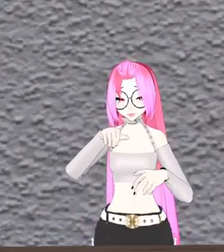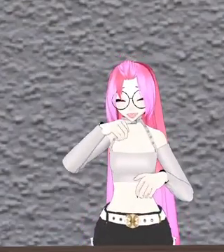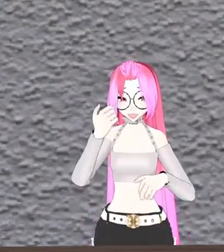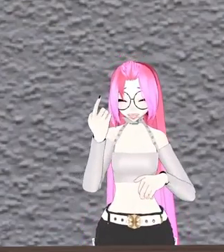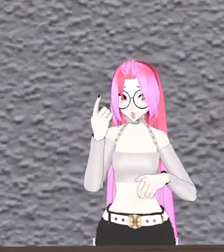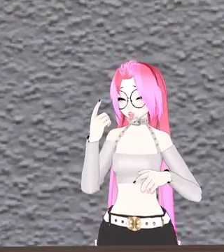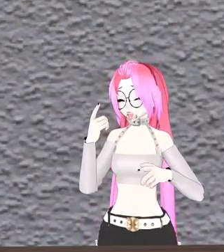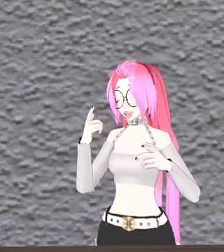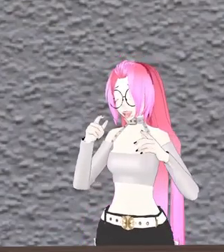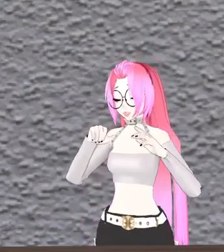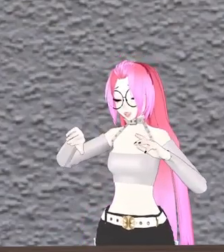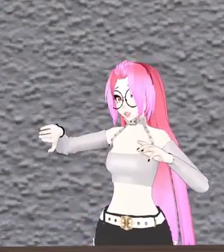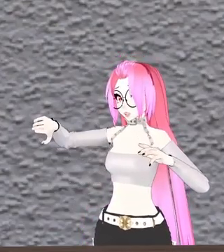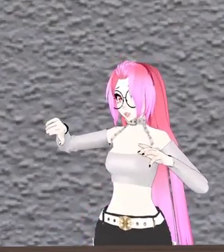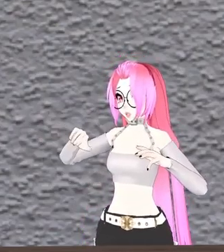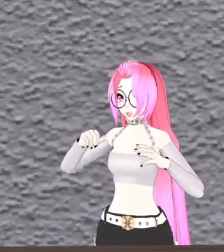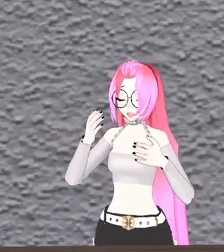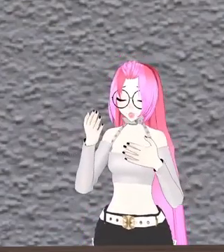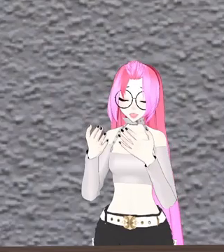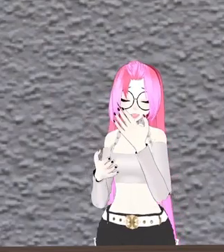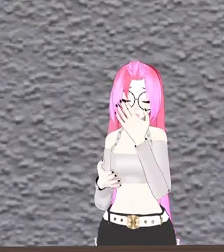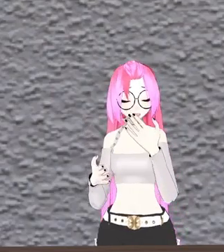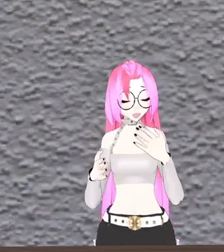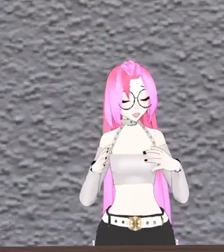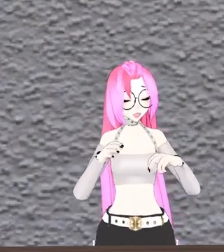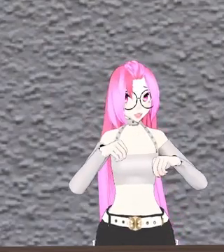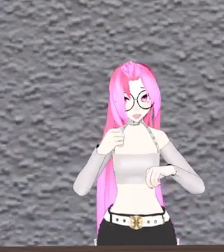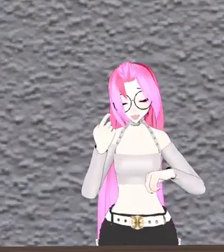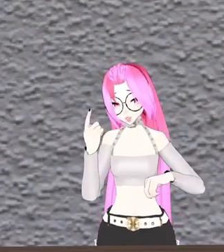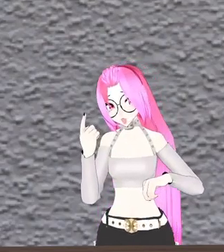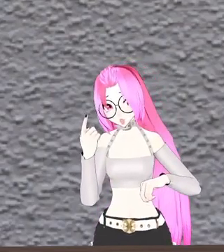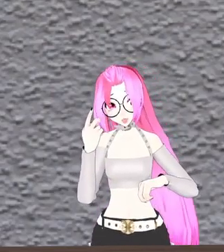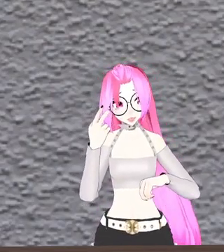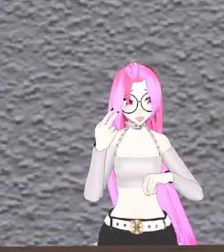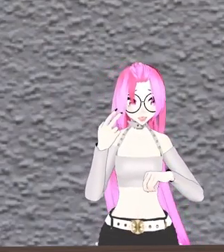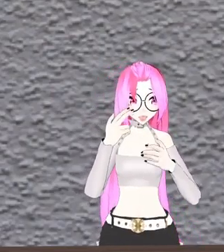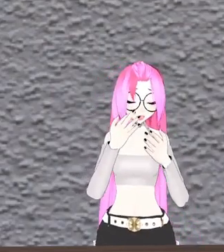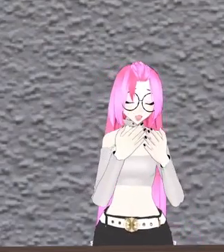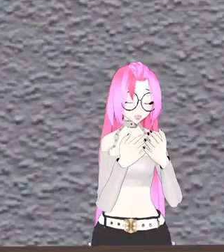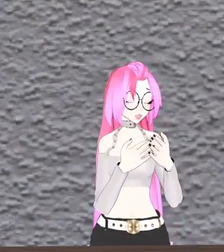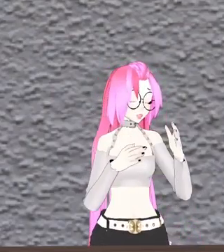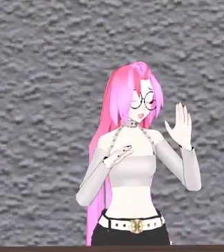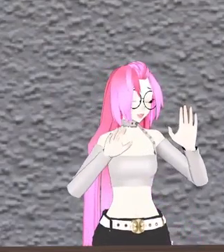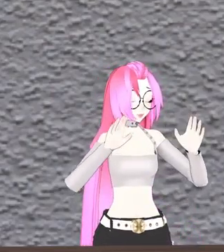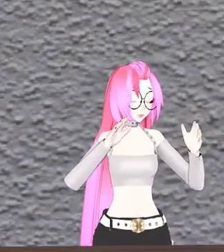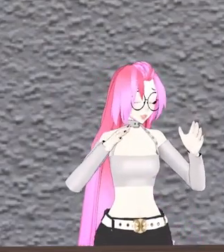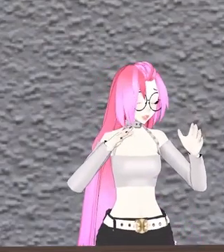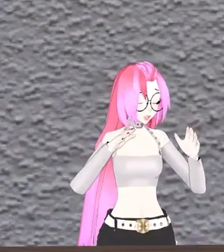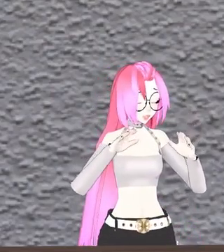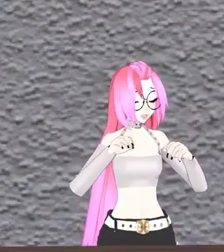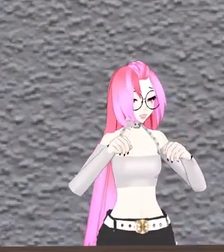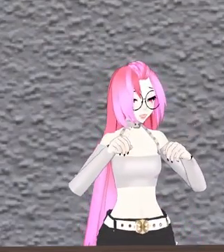Is there anyone else here where you consider yourself to be new? Maybe this is your first or second lesson. Maybe you're just